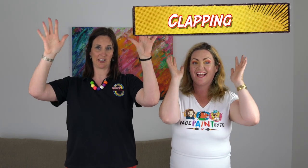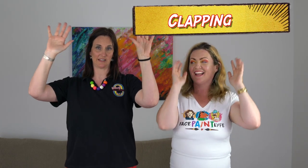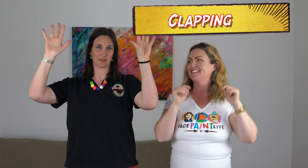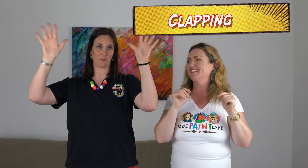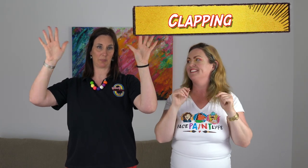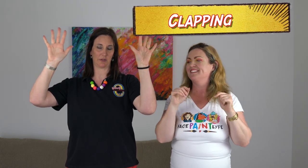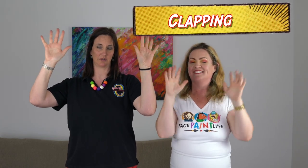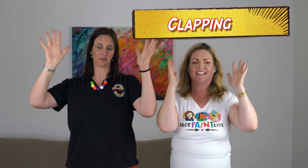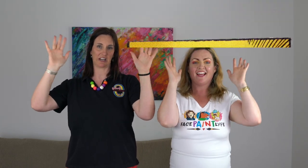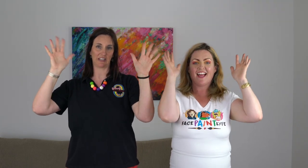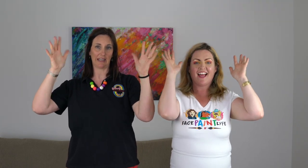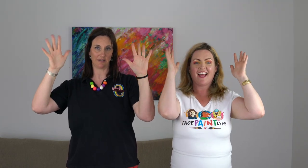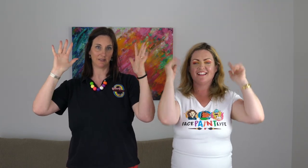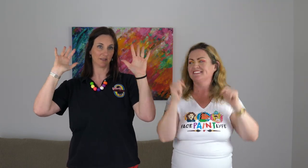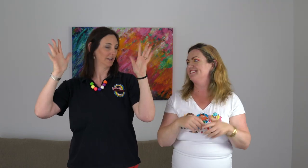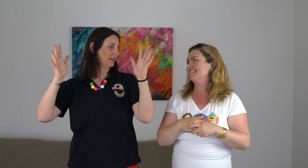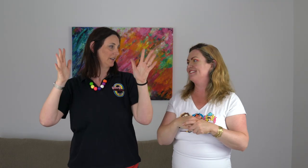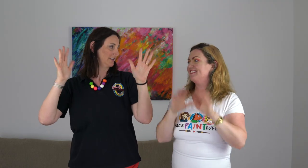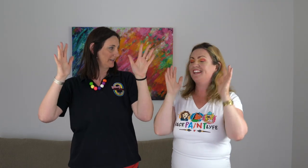hands sort of up around your head and